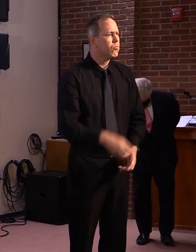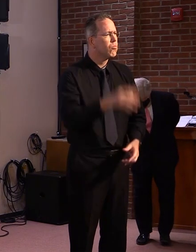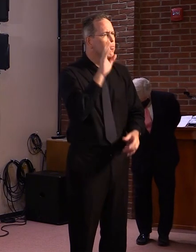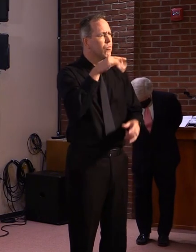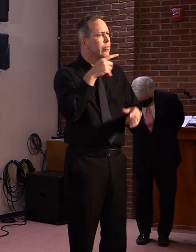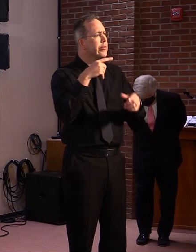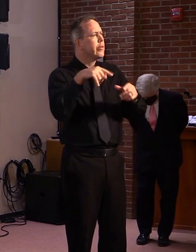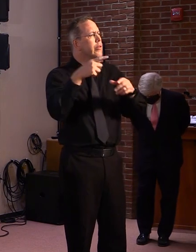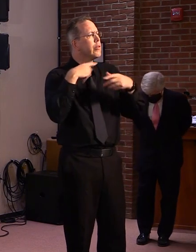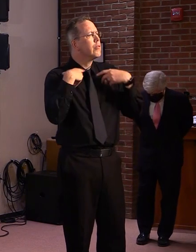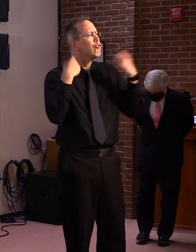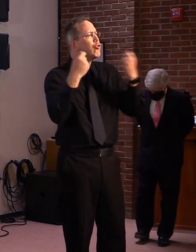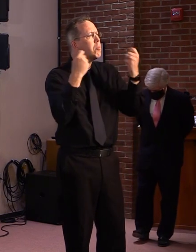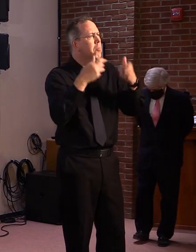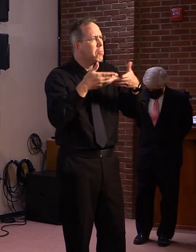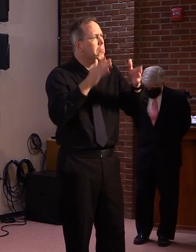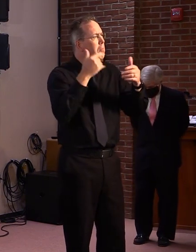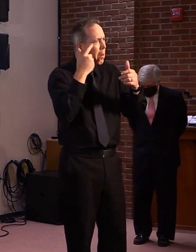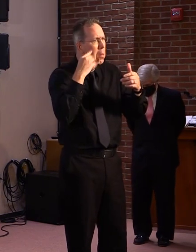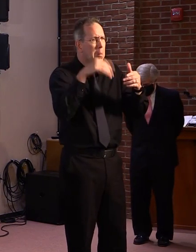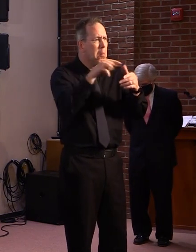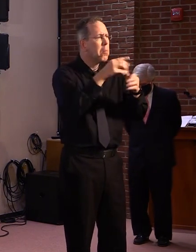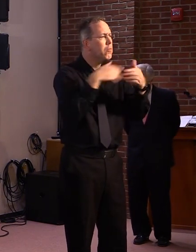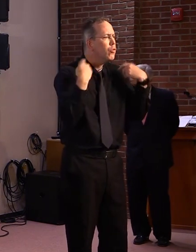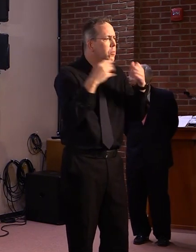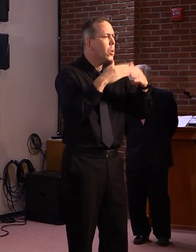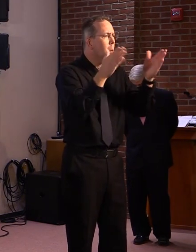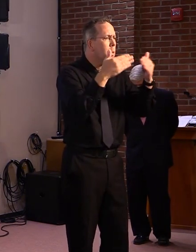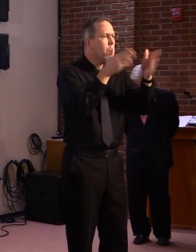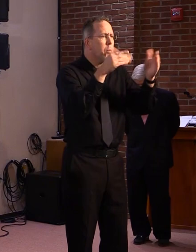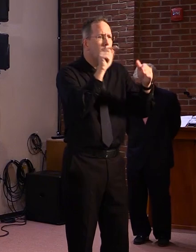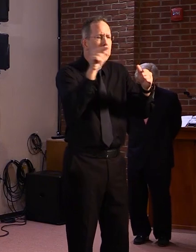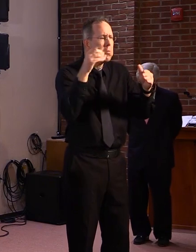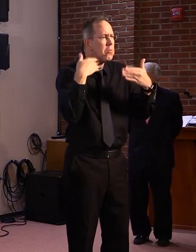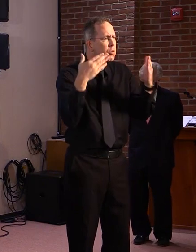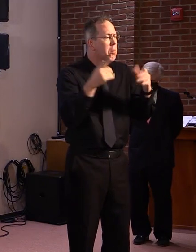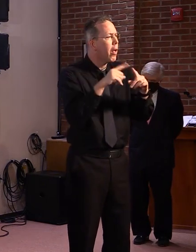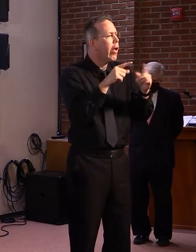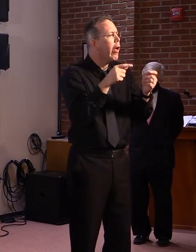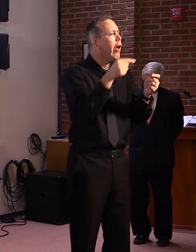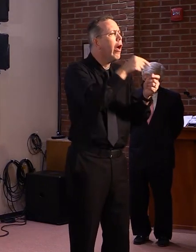breathe very hard. Are there guidelines for that yet?